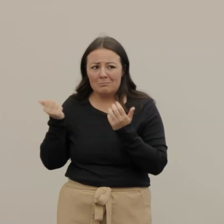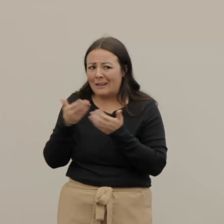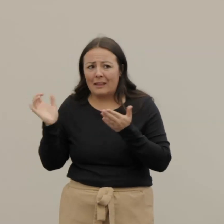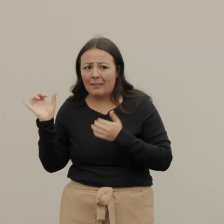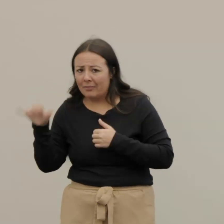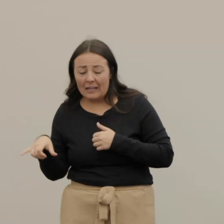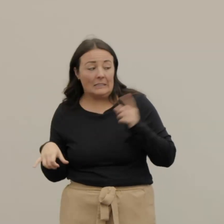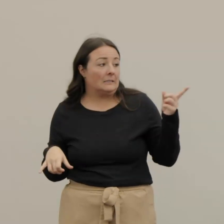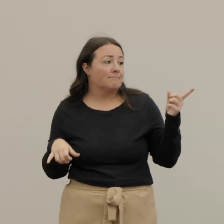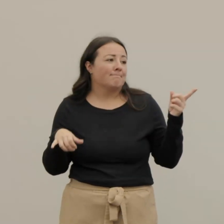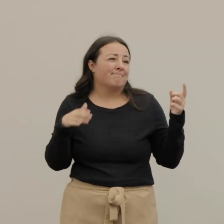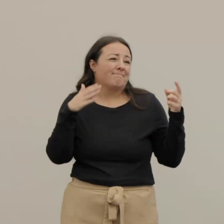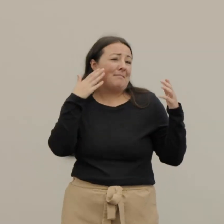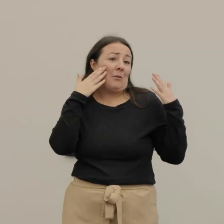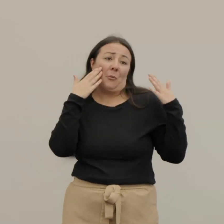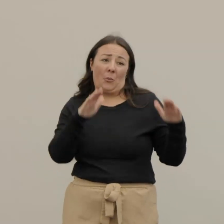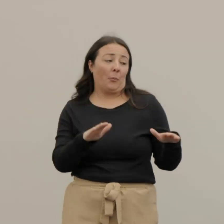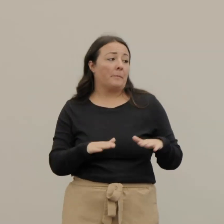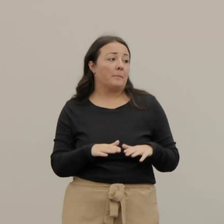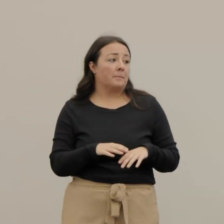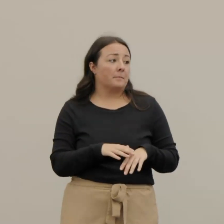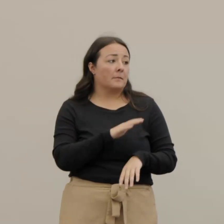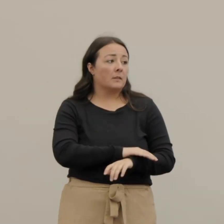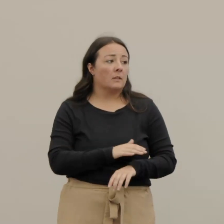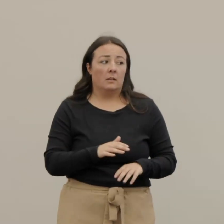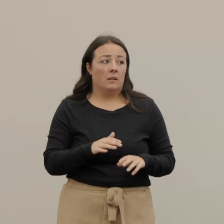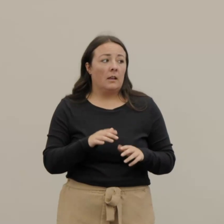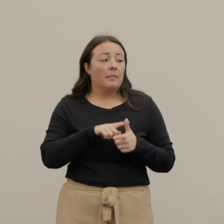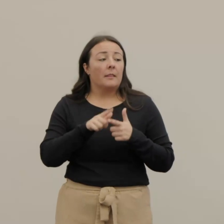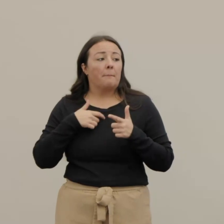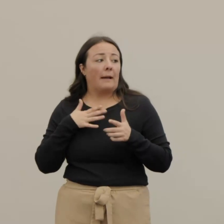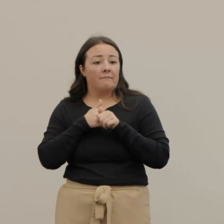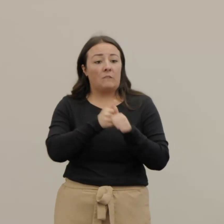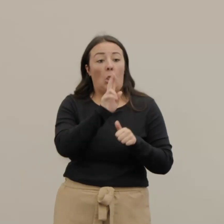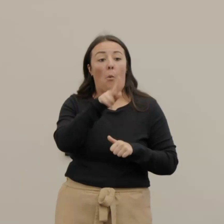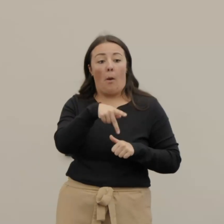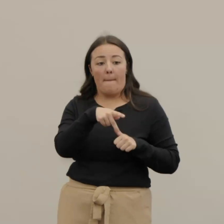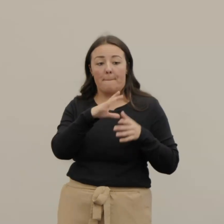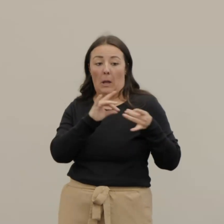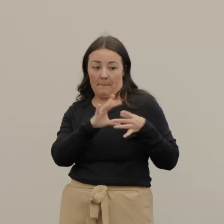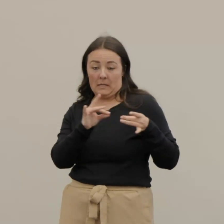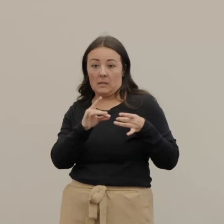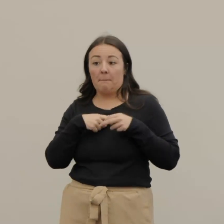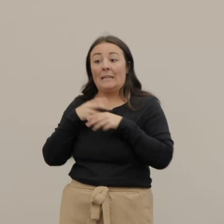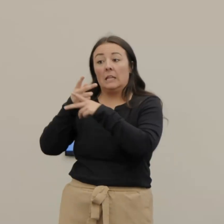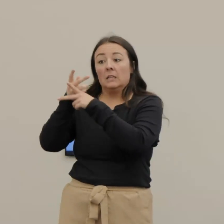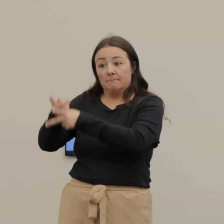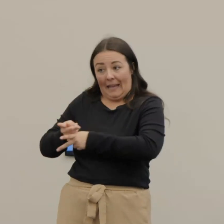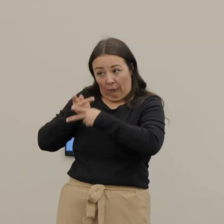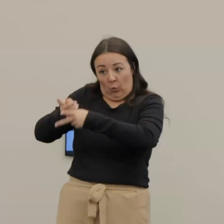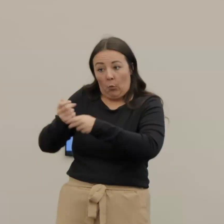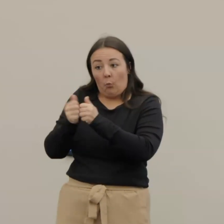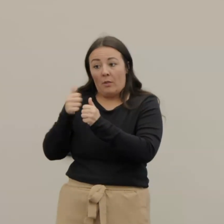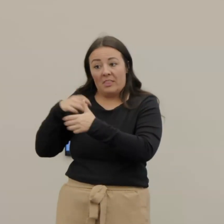Okay. know. So No. then there's my follow-up comment. Be very, very cautious of the content you put into